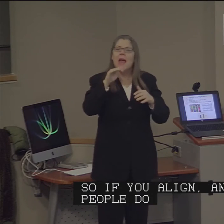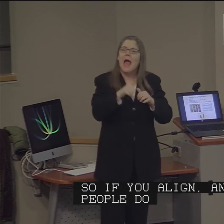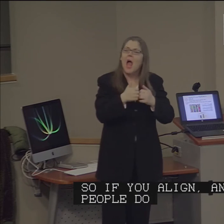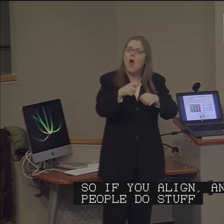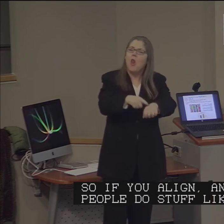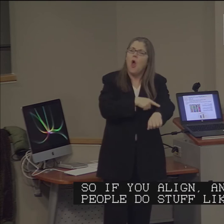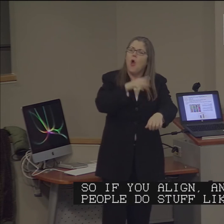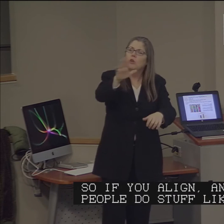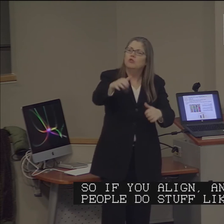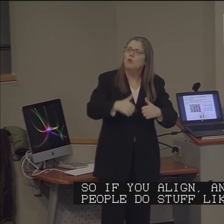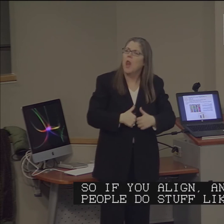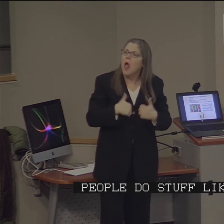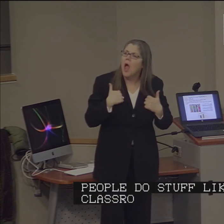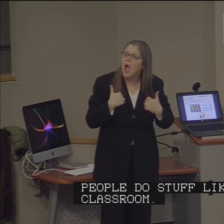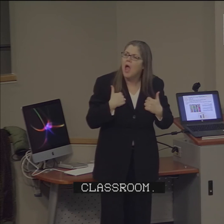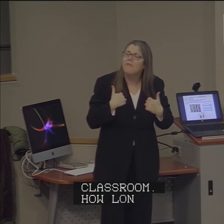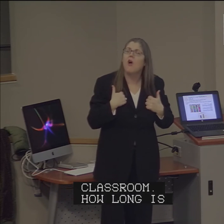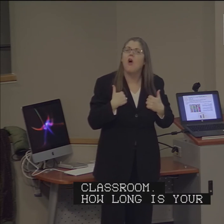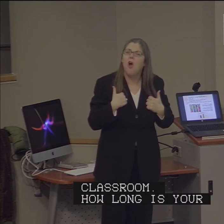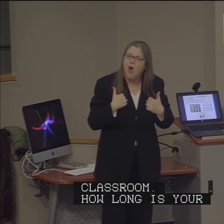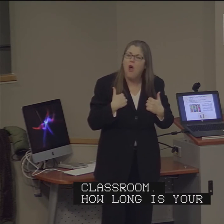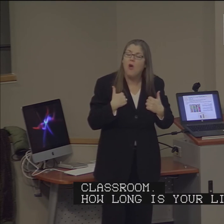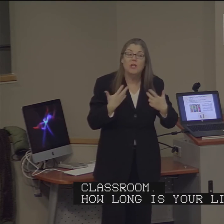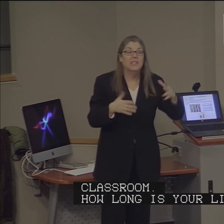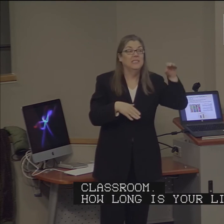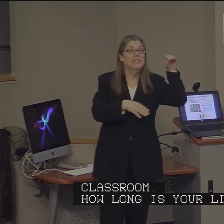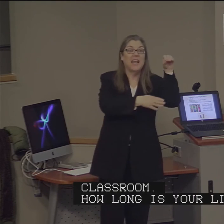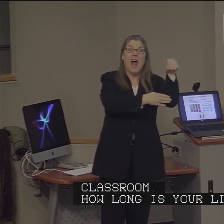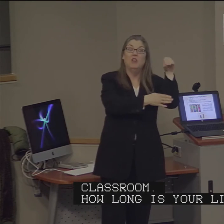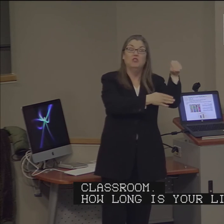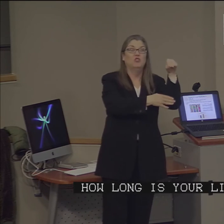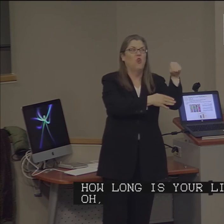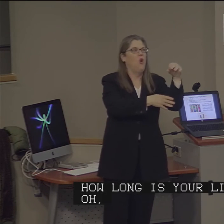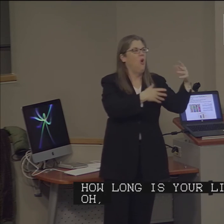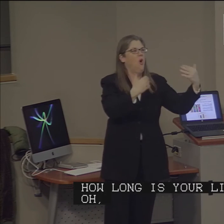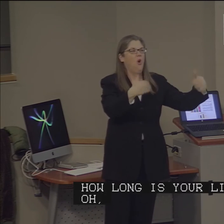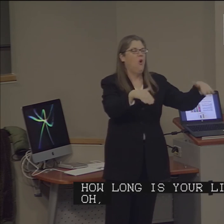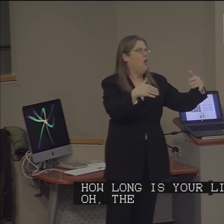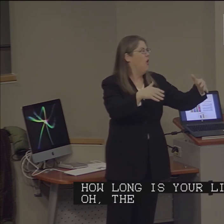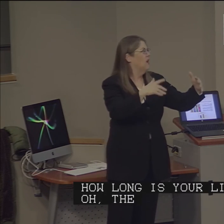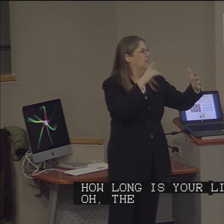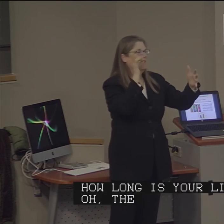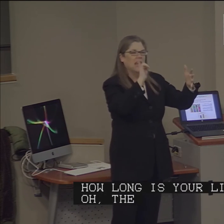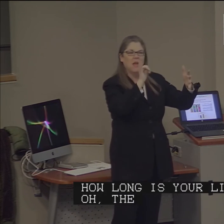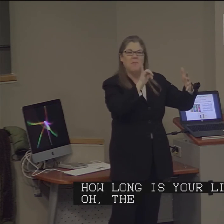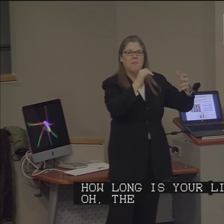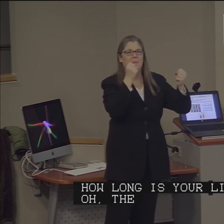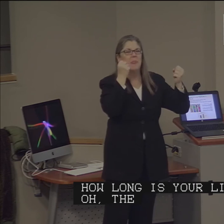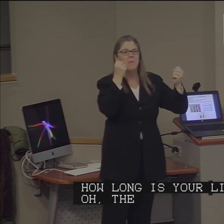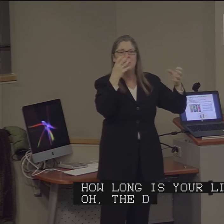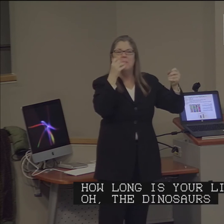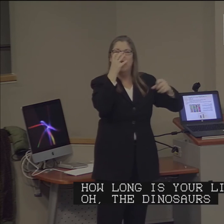life? Oh, the dinosaurs were around as long as this on your finger, or, you know,